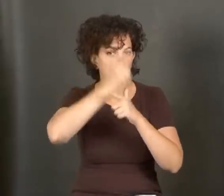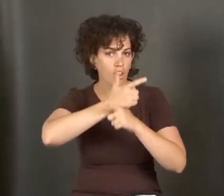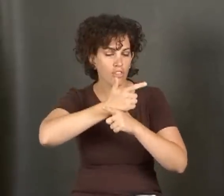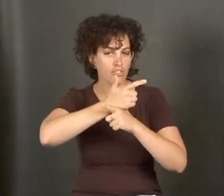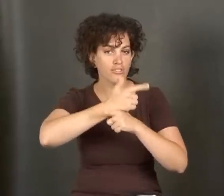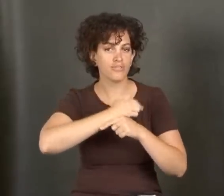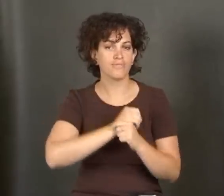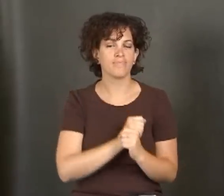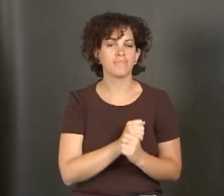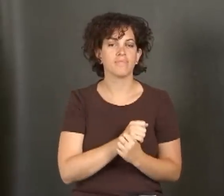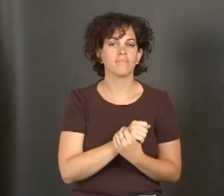brother,